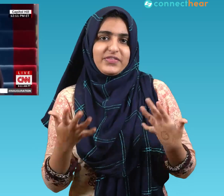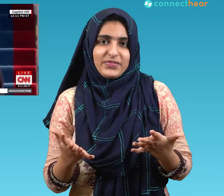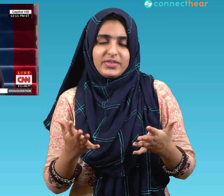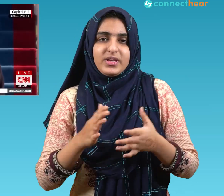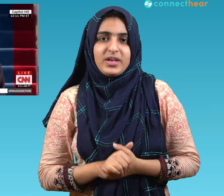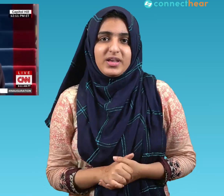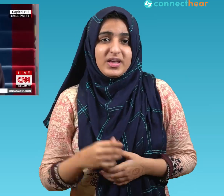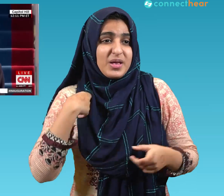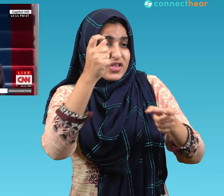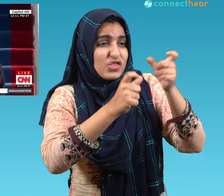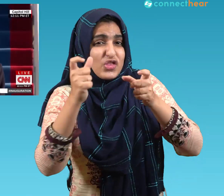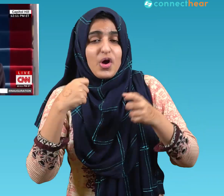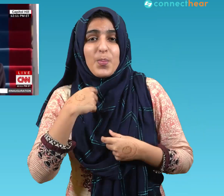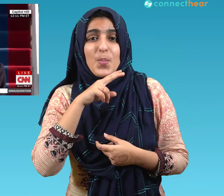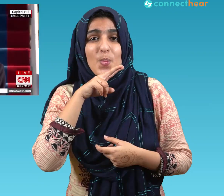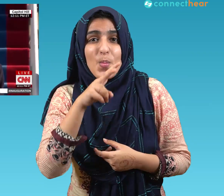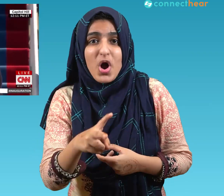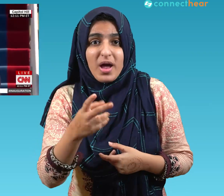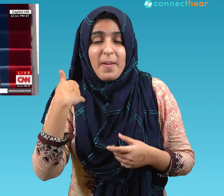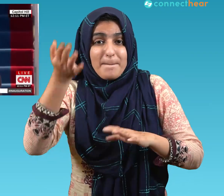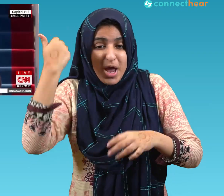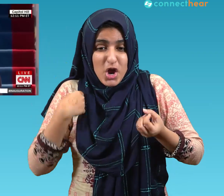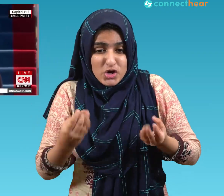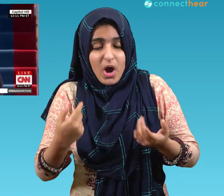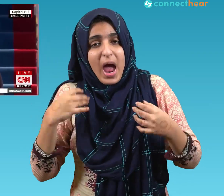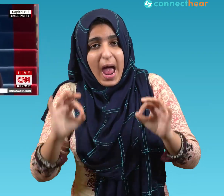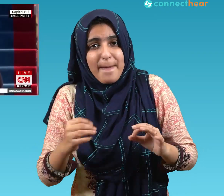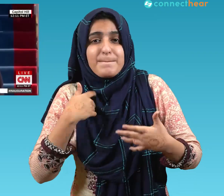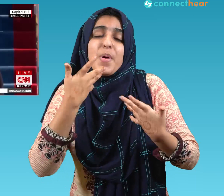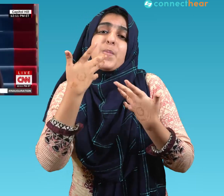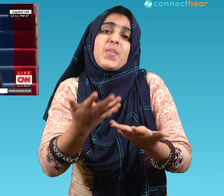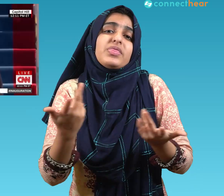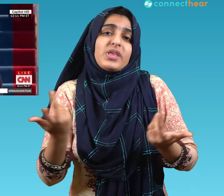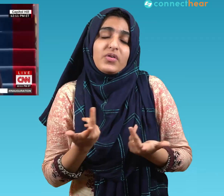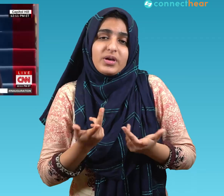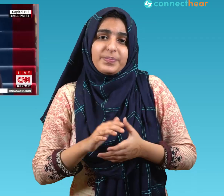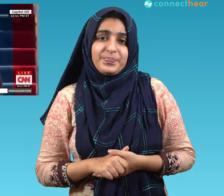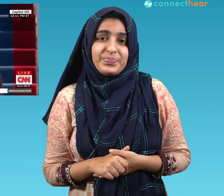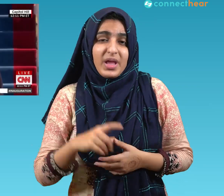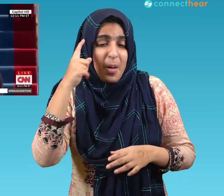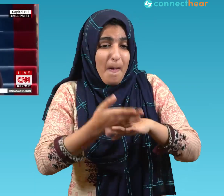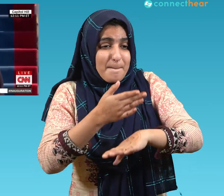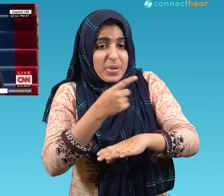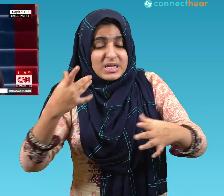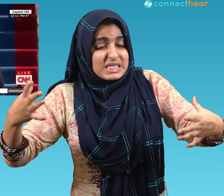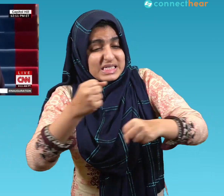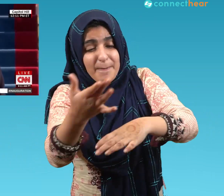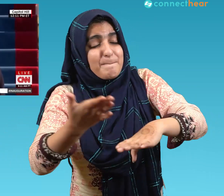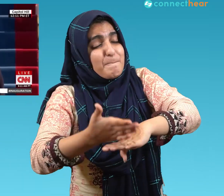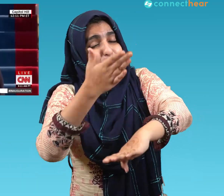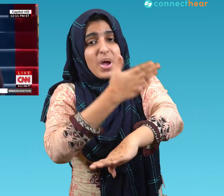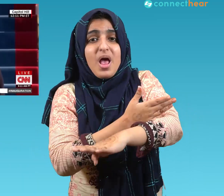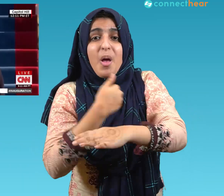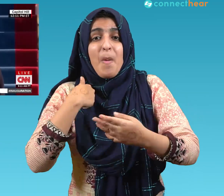My fellow Americans, I close the day where I began, with the sacred oath. Before God and all of you, I